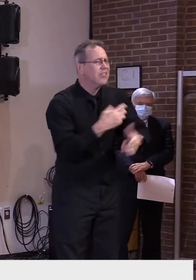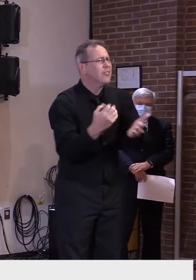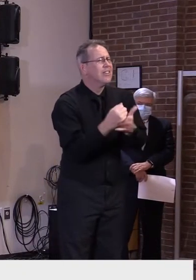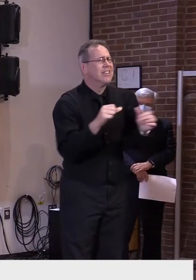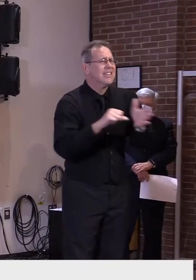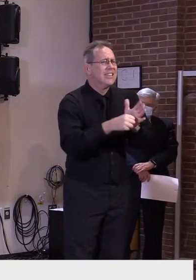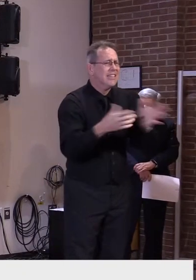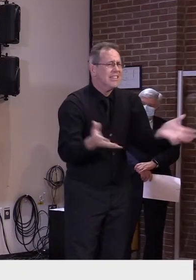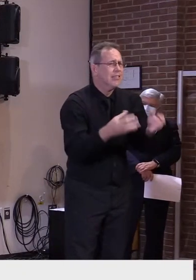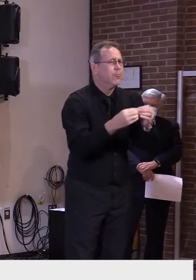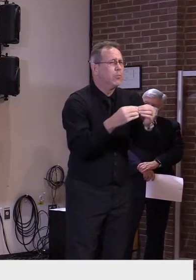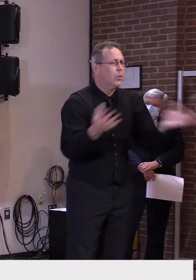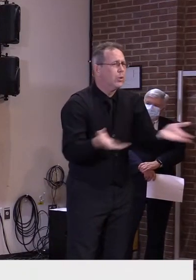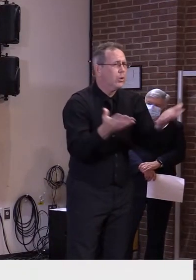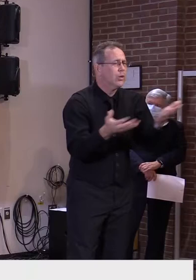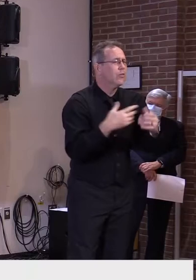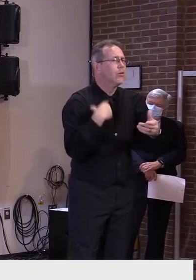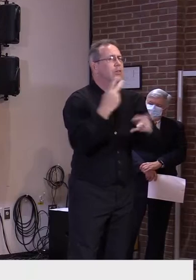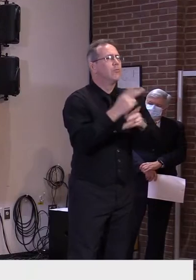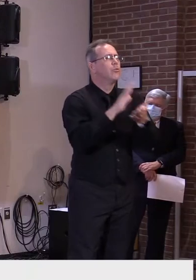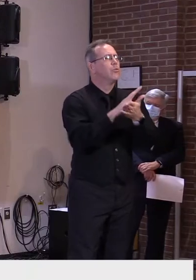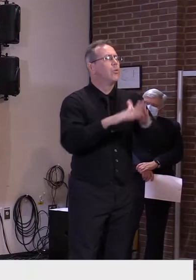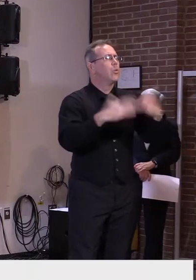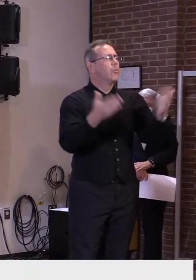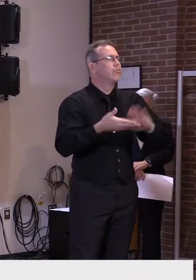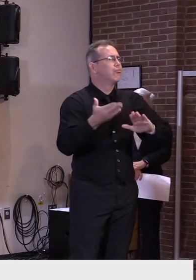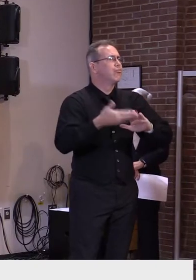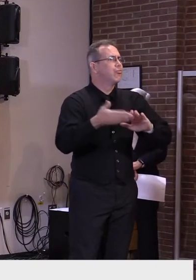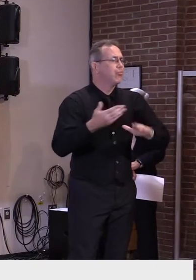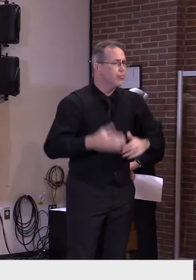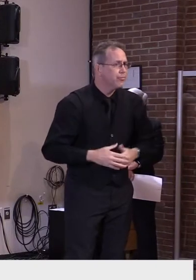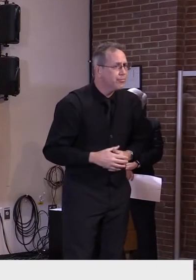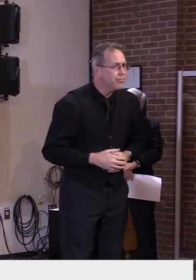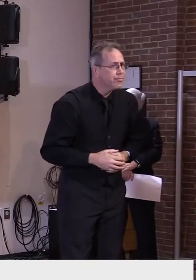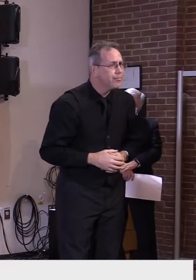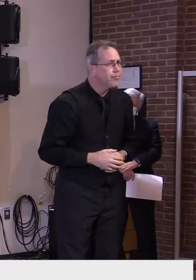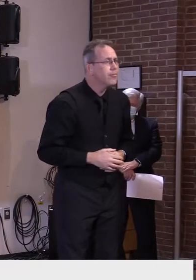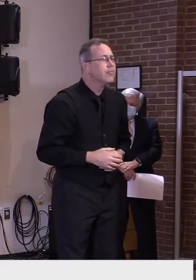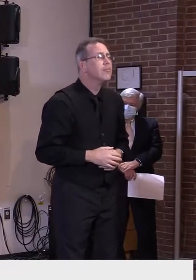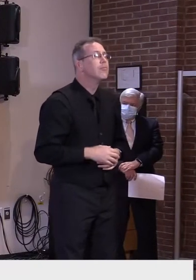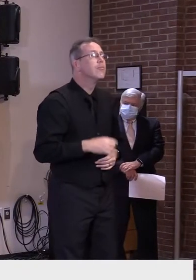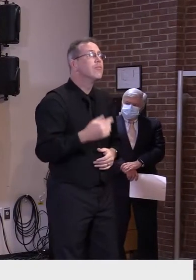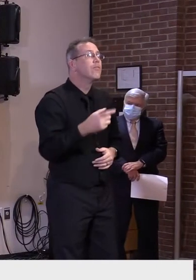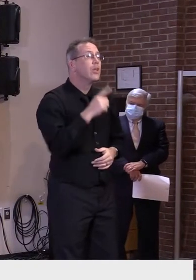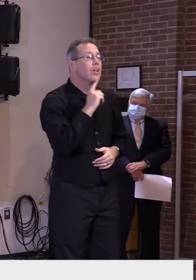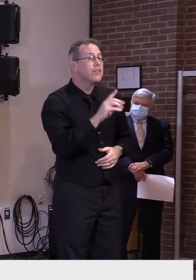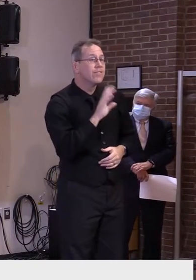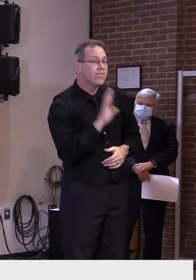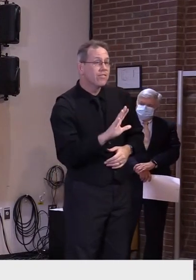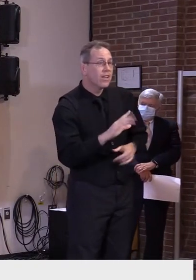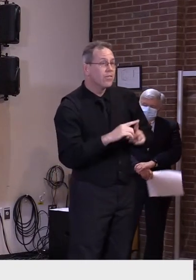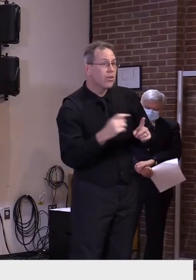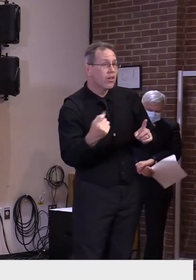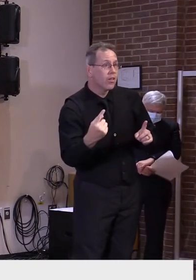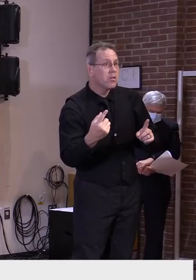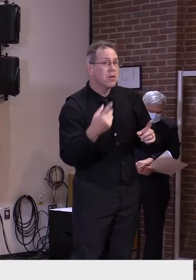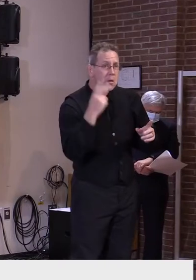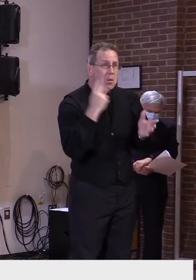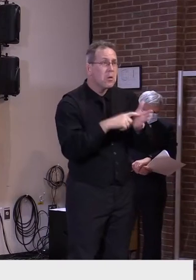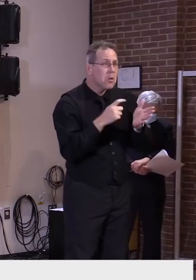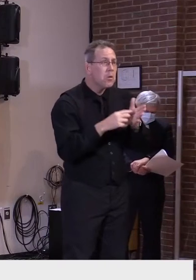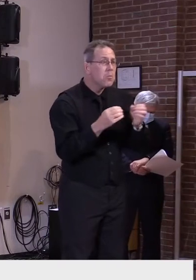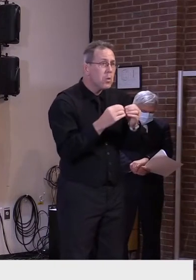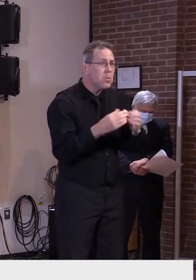hear about the strong interest in 5 to 11 vaccination we are seeing around the state. I think this is really great news, both for our students and our